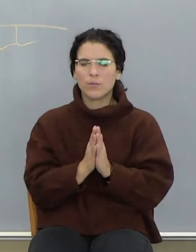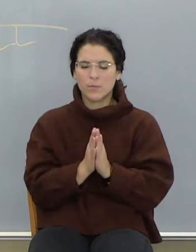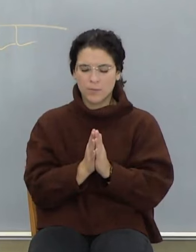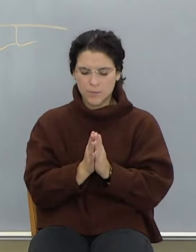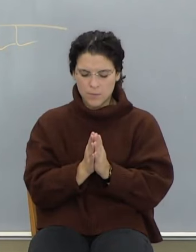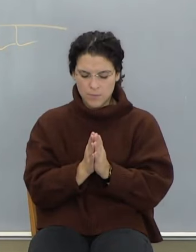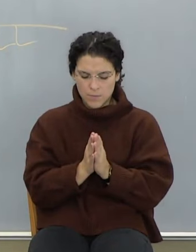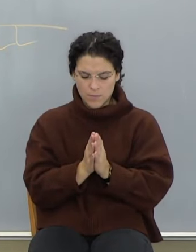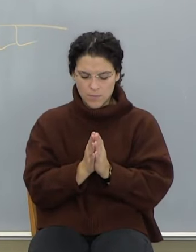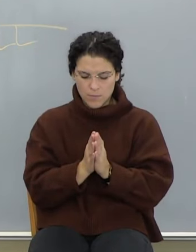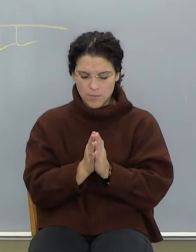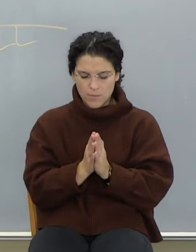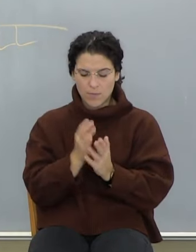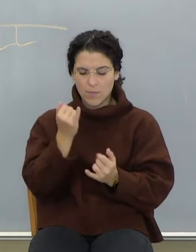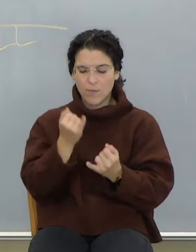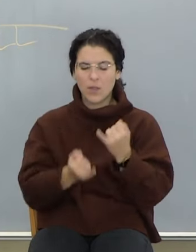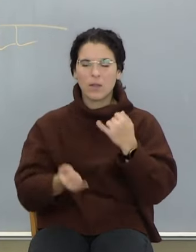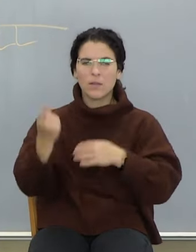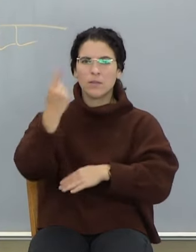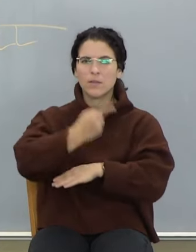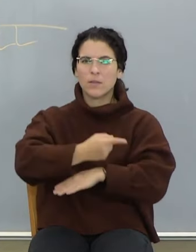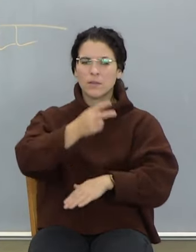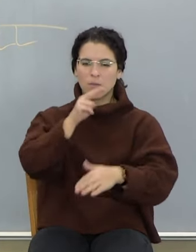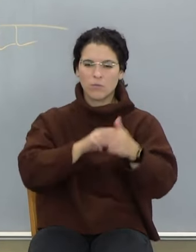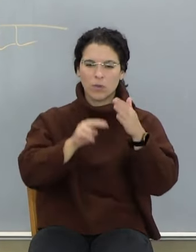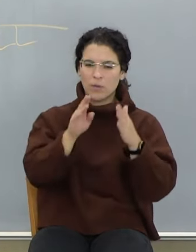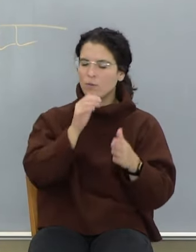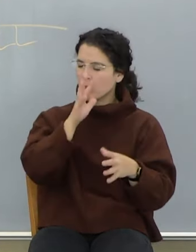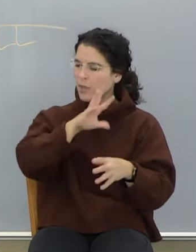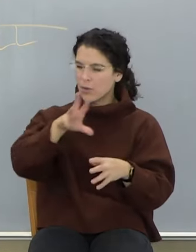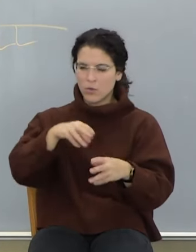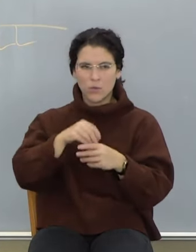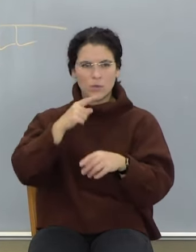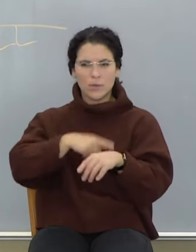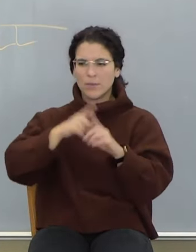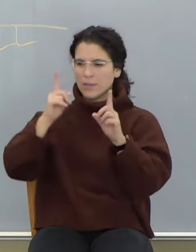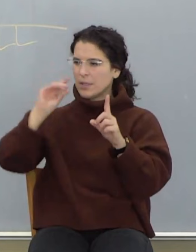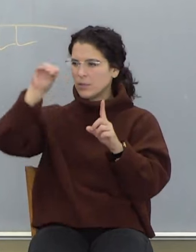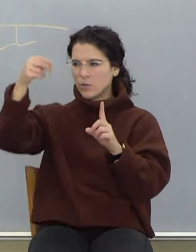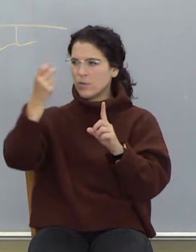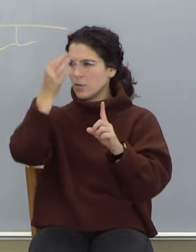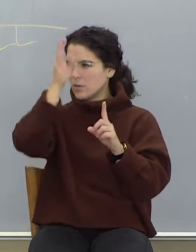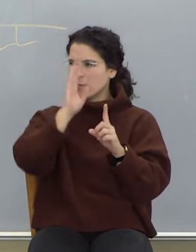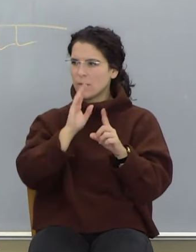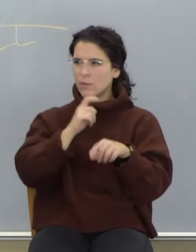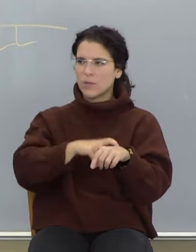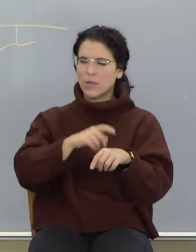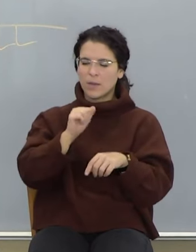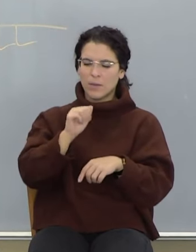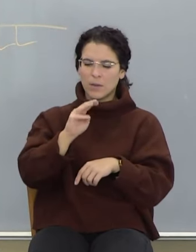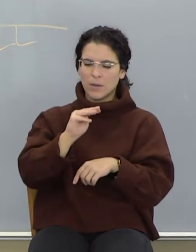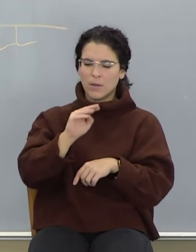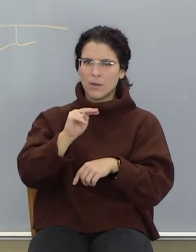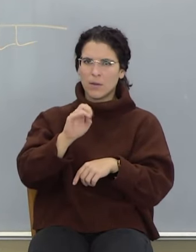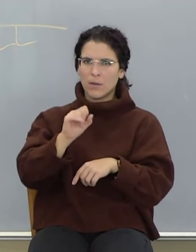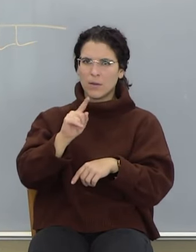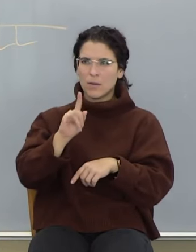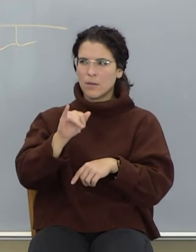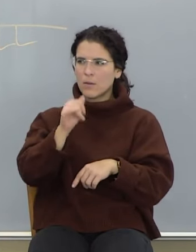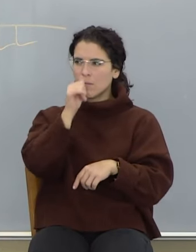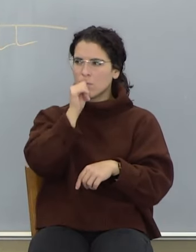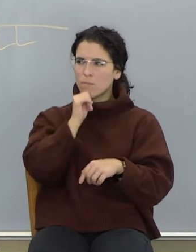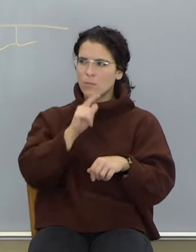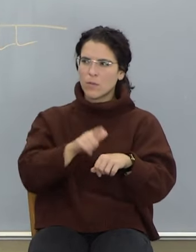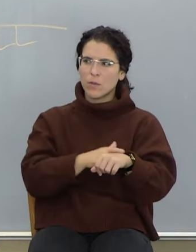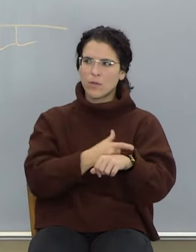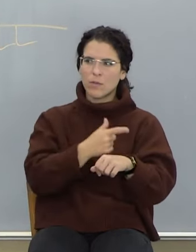The last days of prophecy do not include the dispensation of the grace of God, which is a time of amnesty. It's a time of long suffering. It's a time